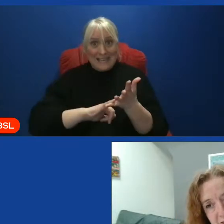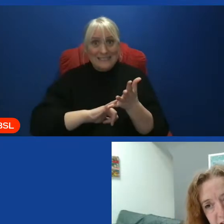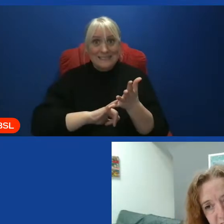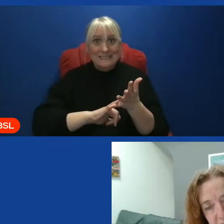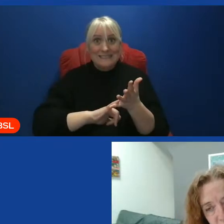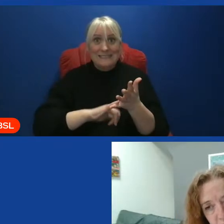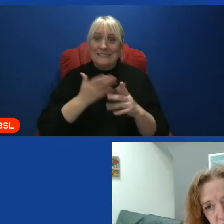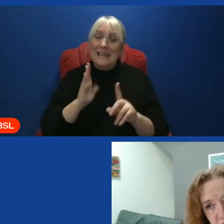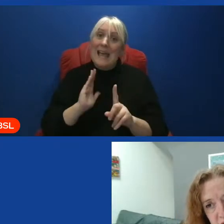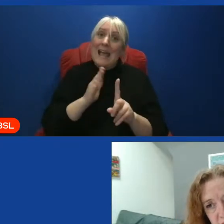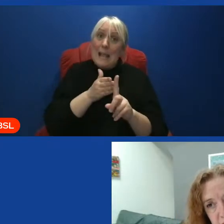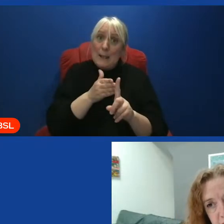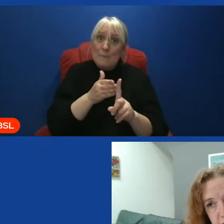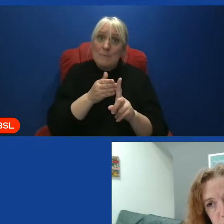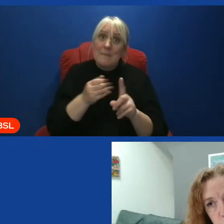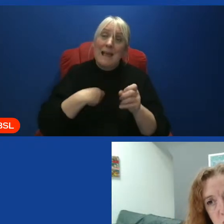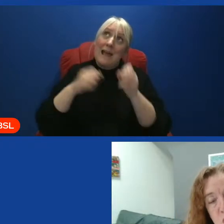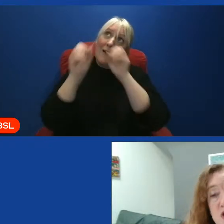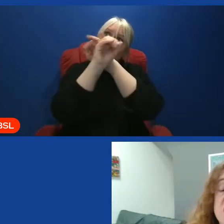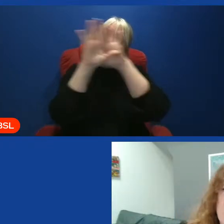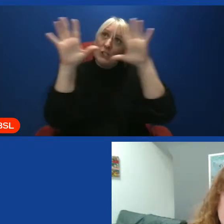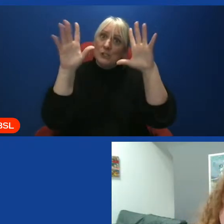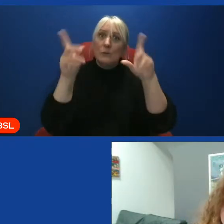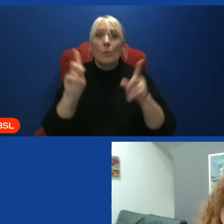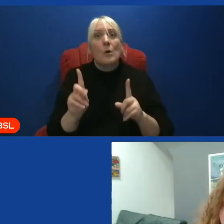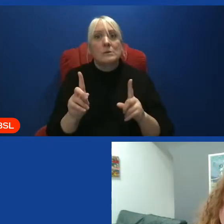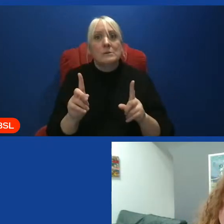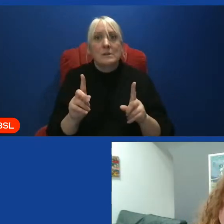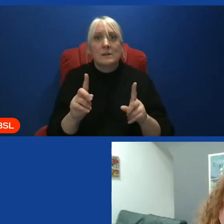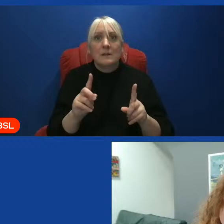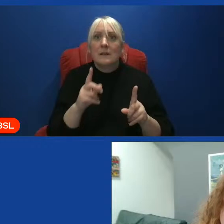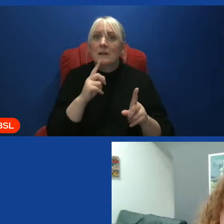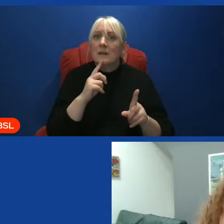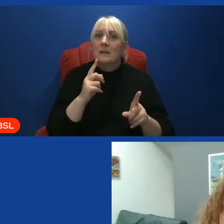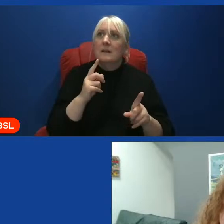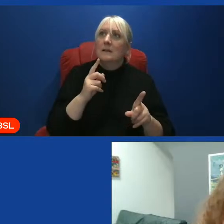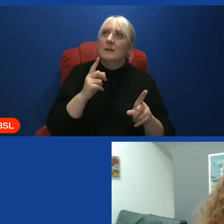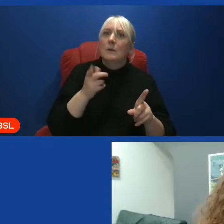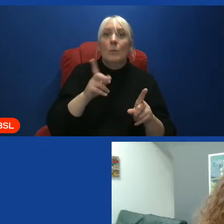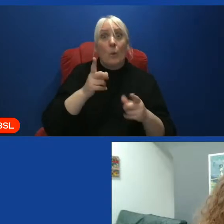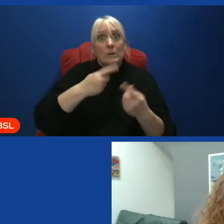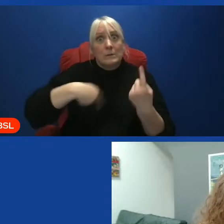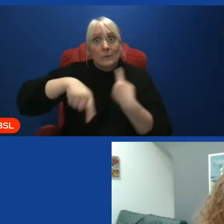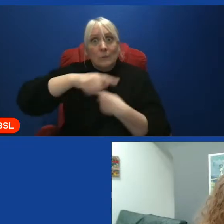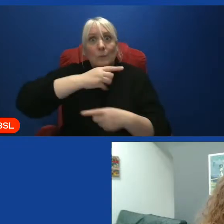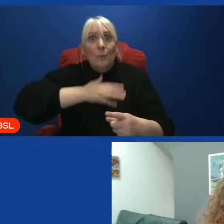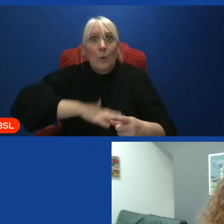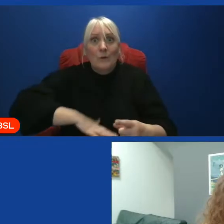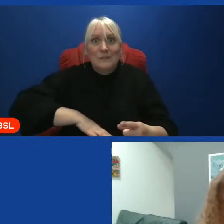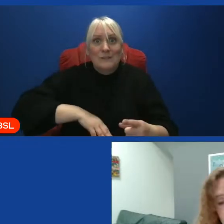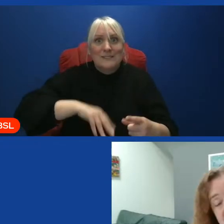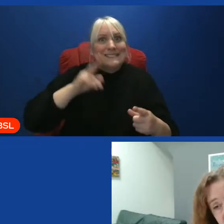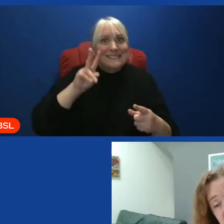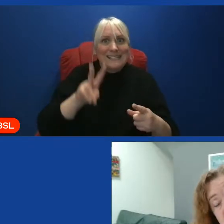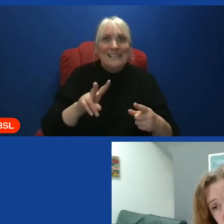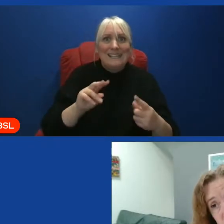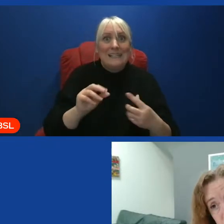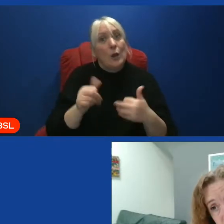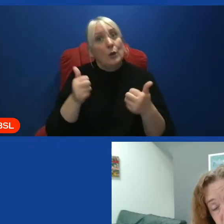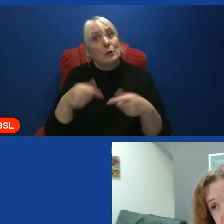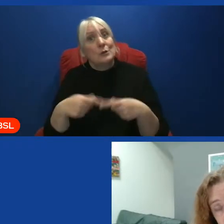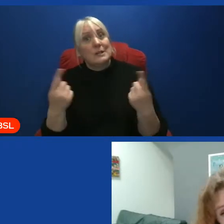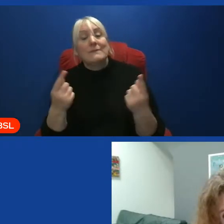is articulate a vision for not just what we don't want to see, but what would be a good alternative. So in the case of